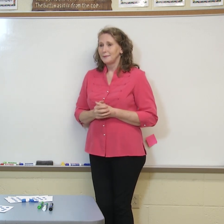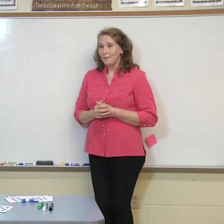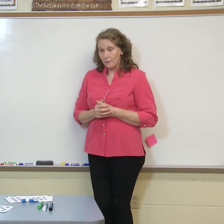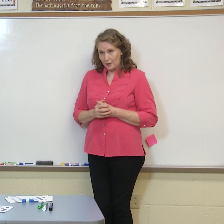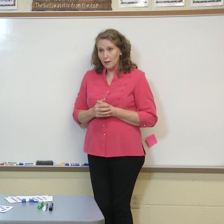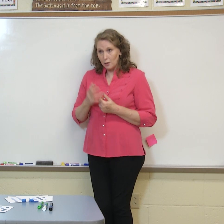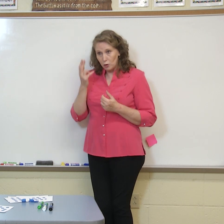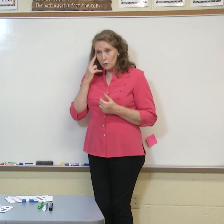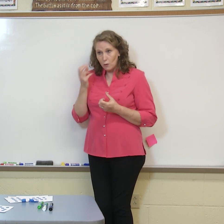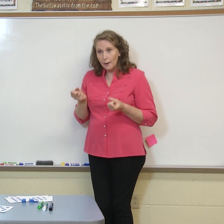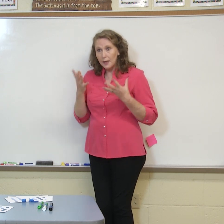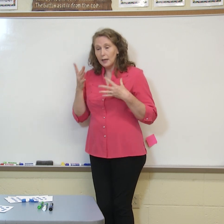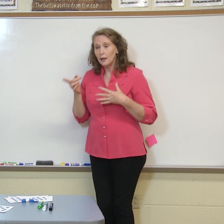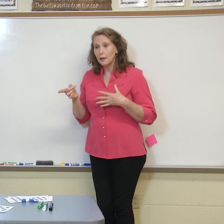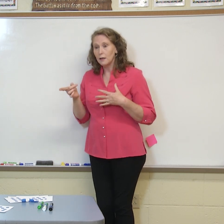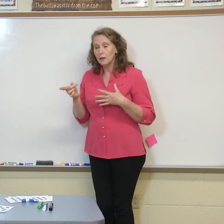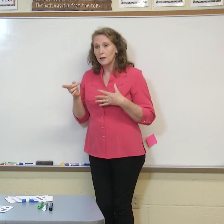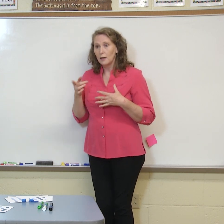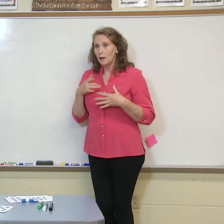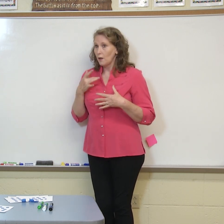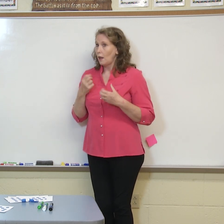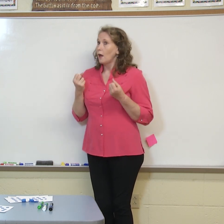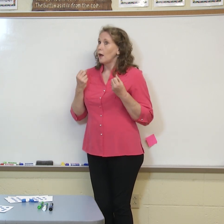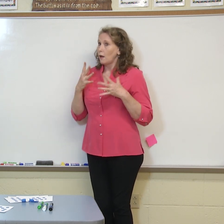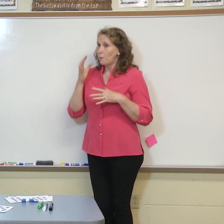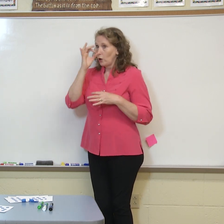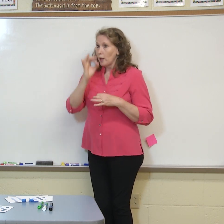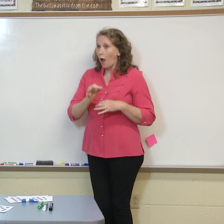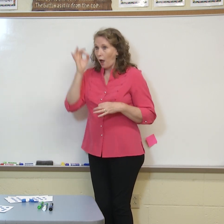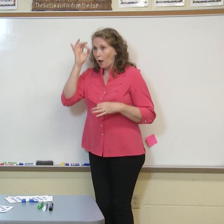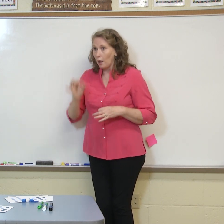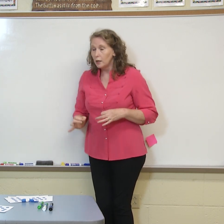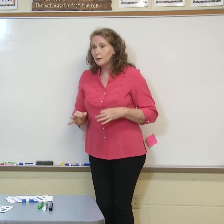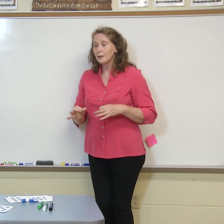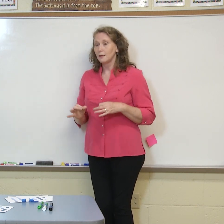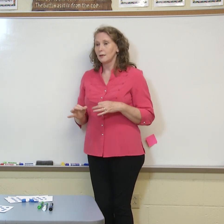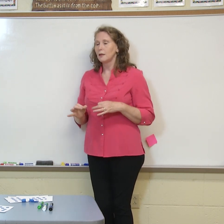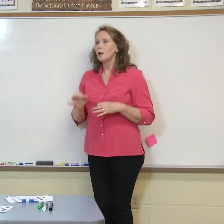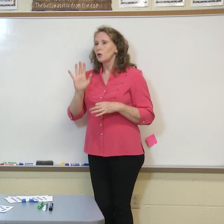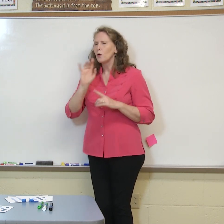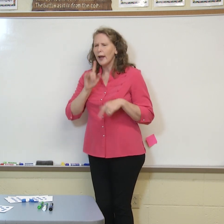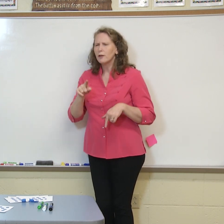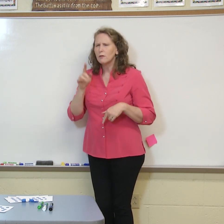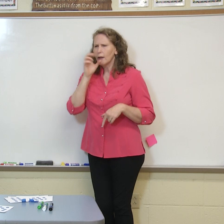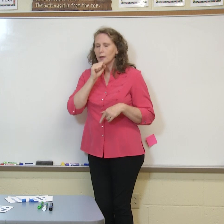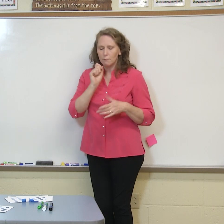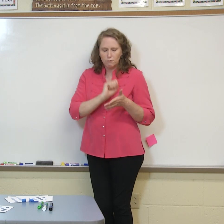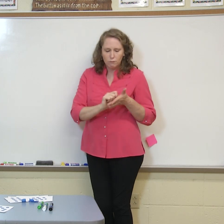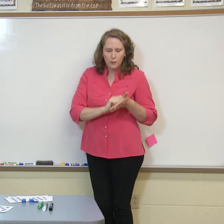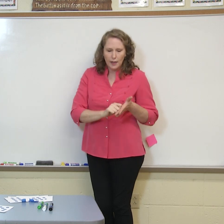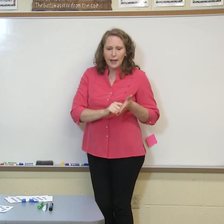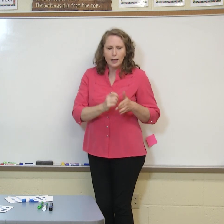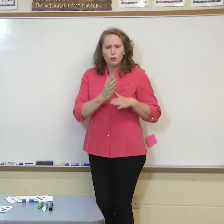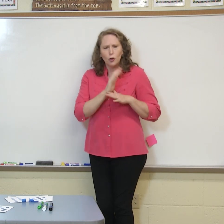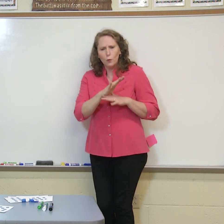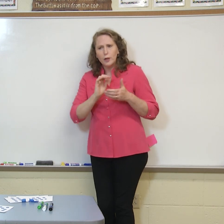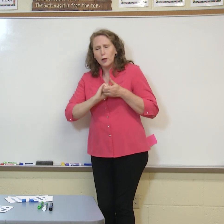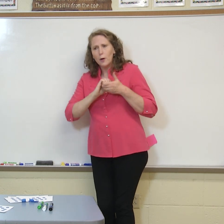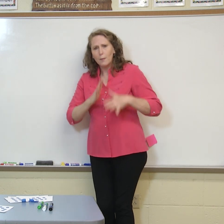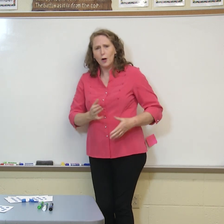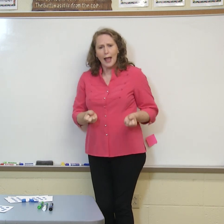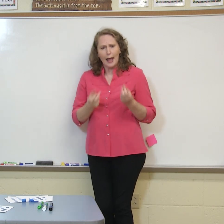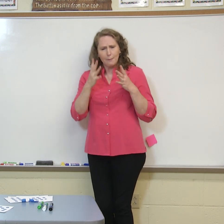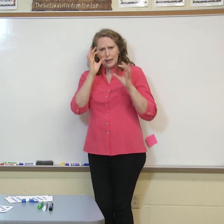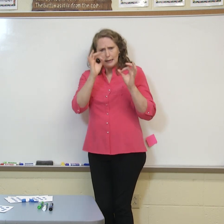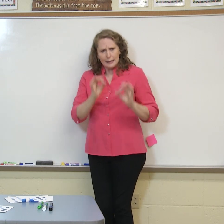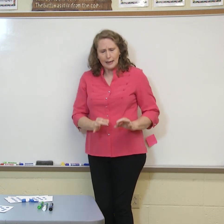Could you tell? It felt like a lot more dots. Write it down and tell your thinking partner how many